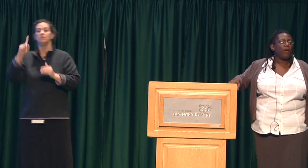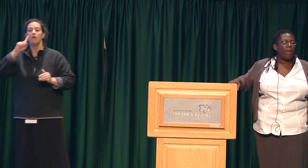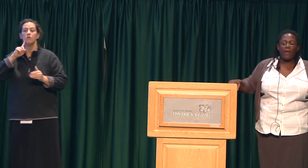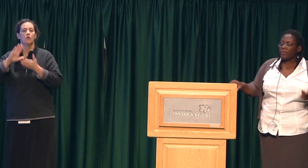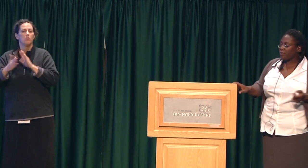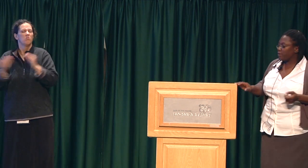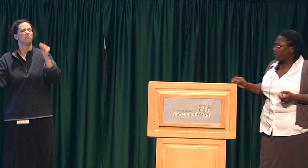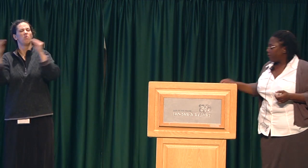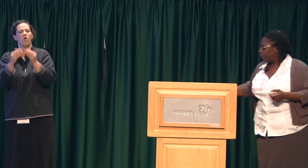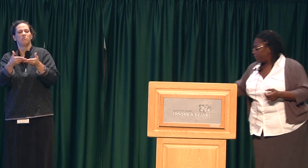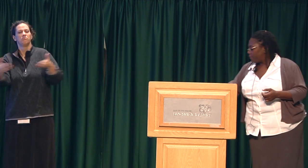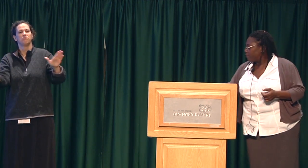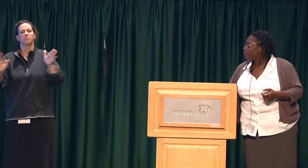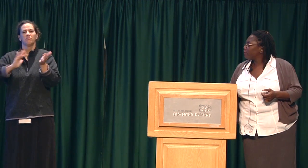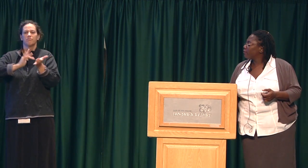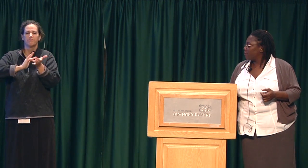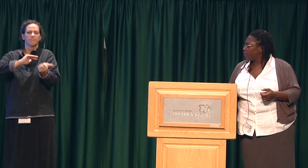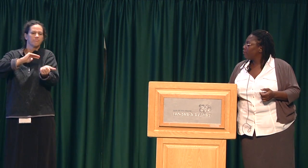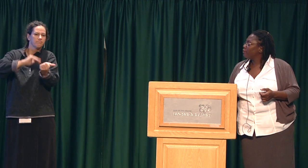about healthcare matters.